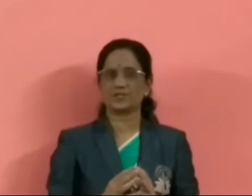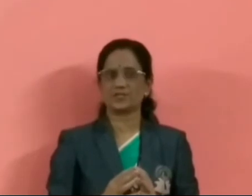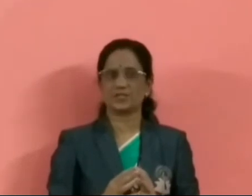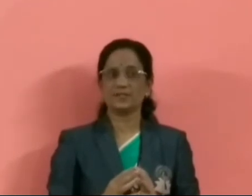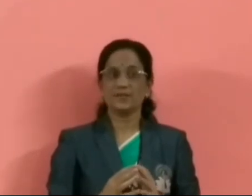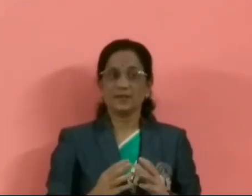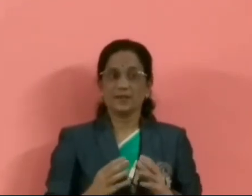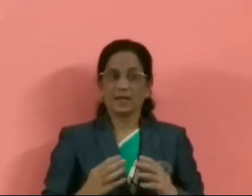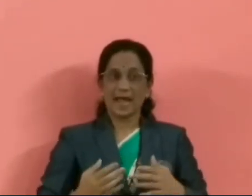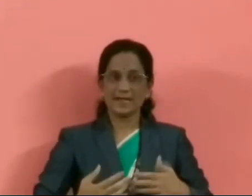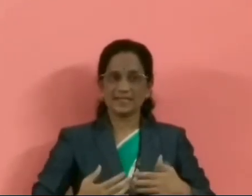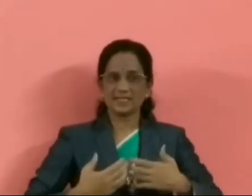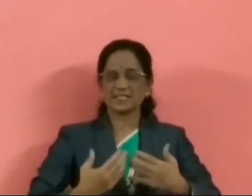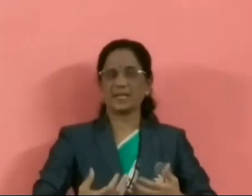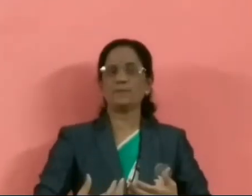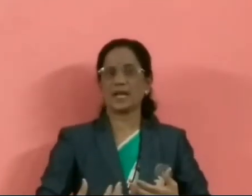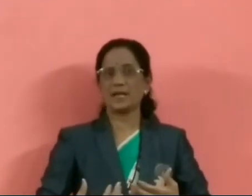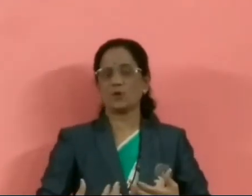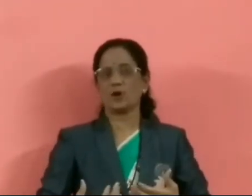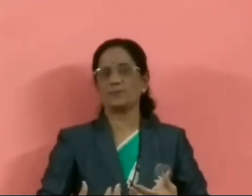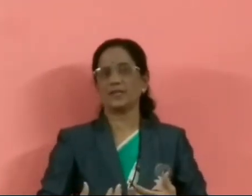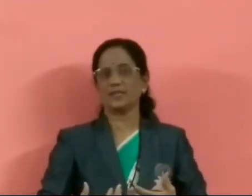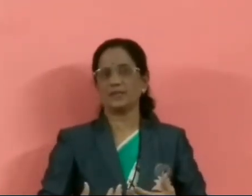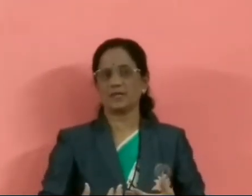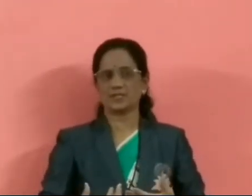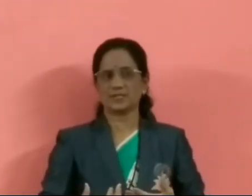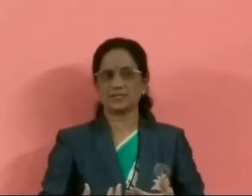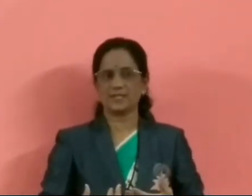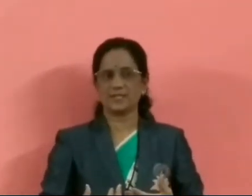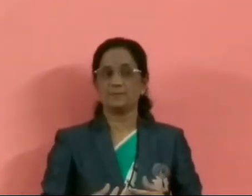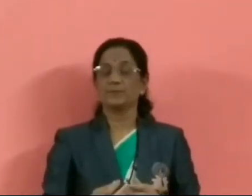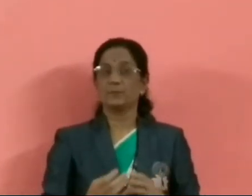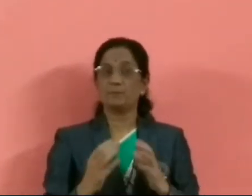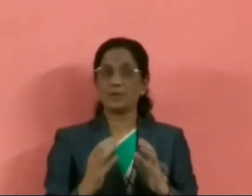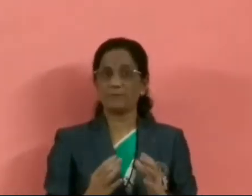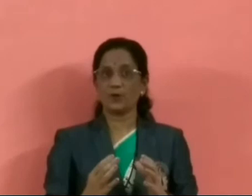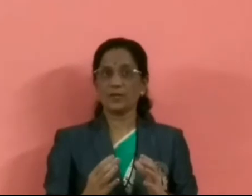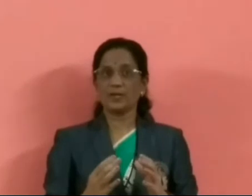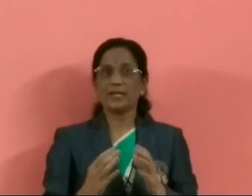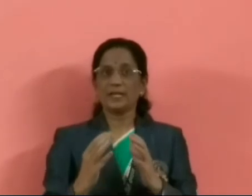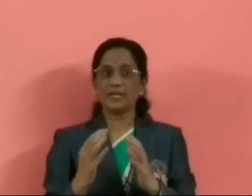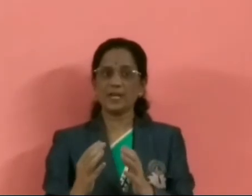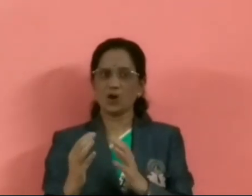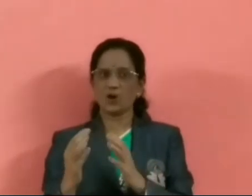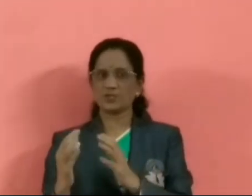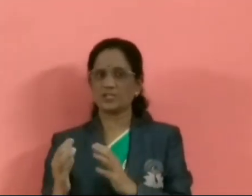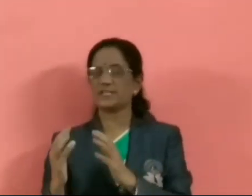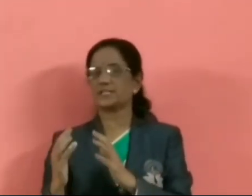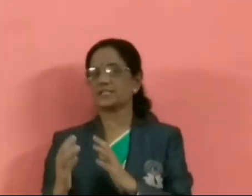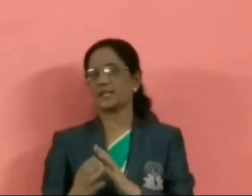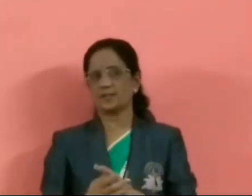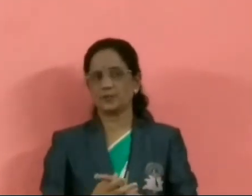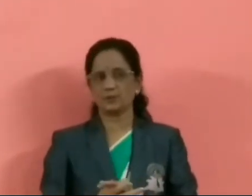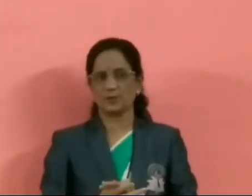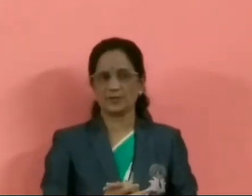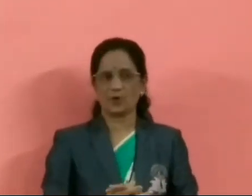patient at the same time of the emergency before he or she is taken to a